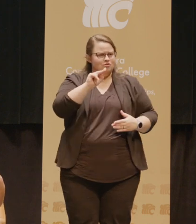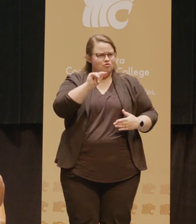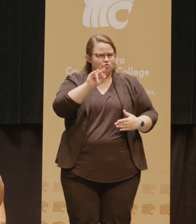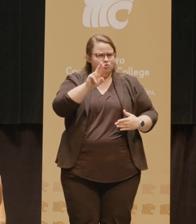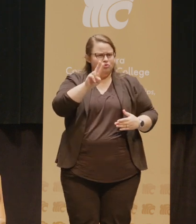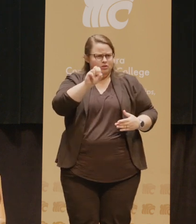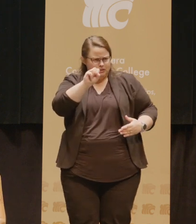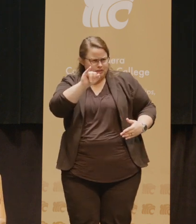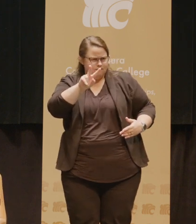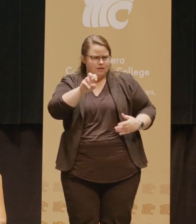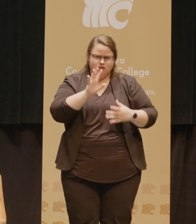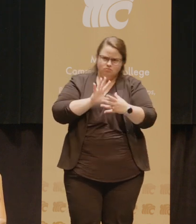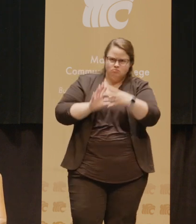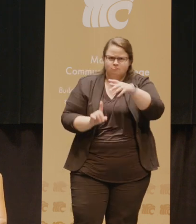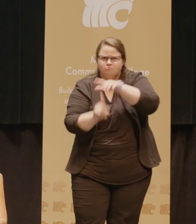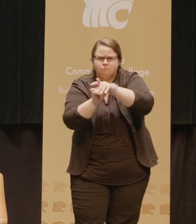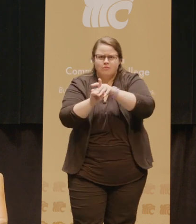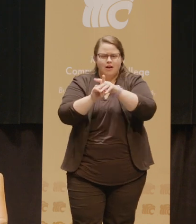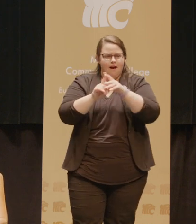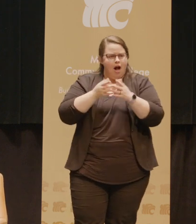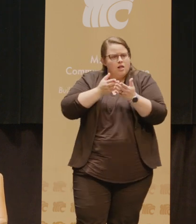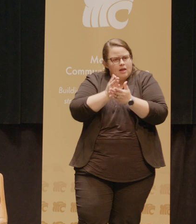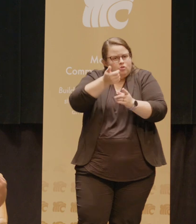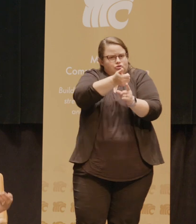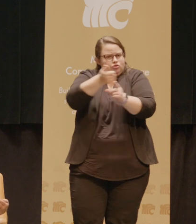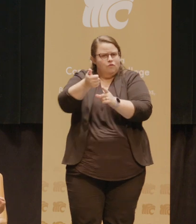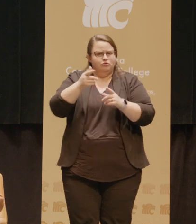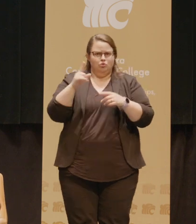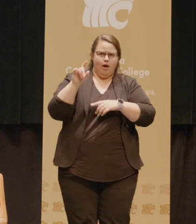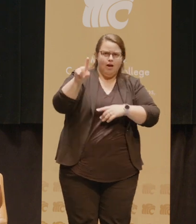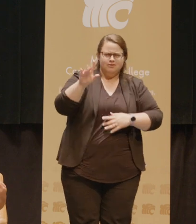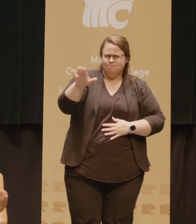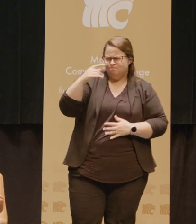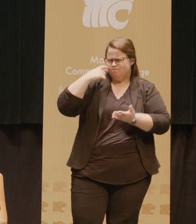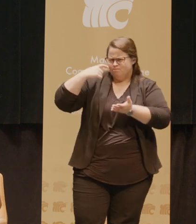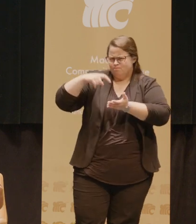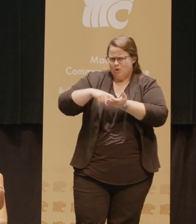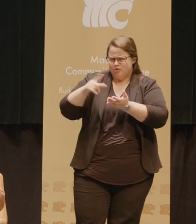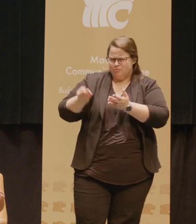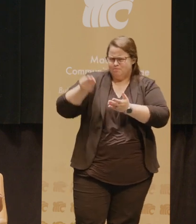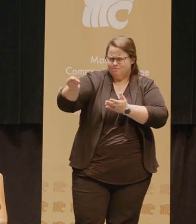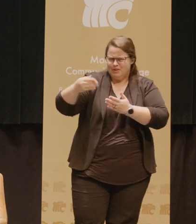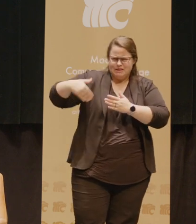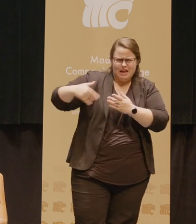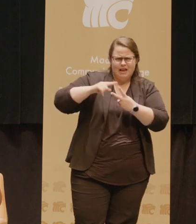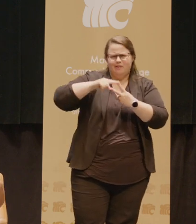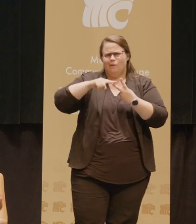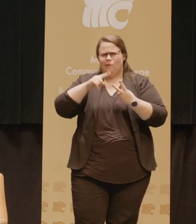if you allow yourself to ask these questions like, I noticed you've been turning in some things late or missing some